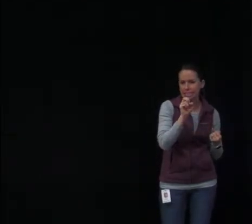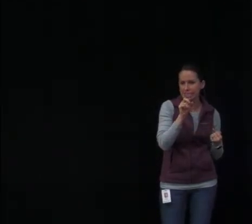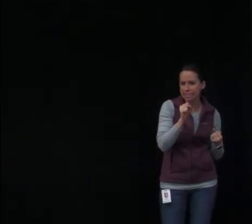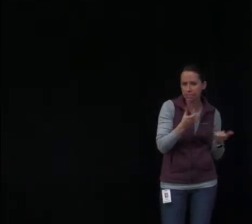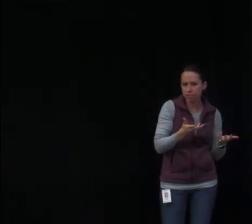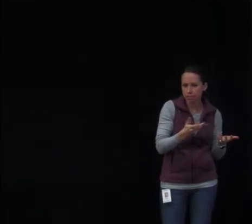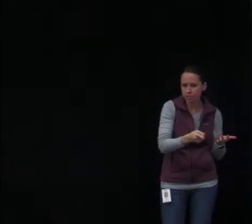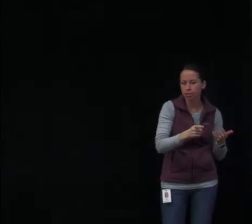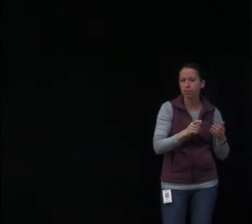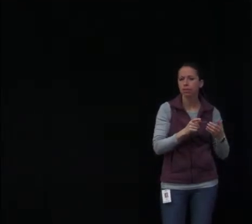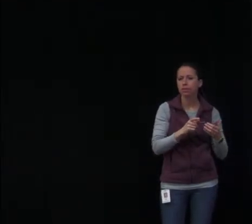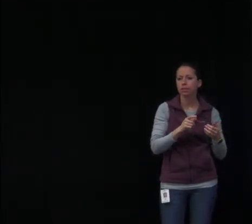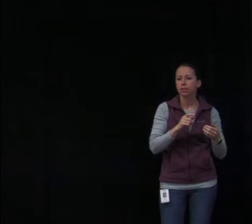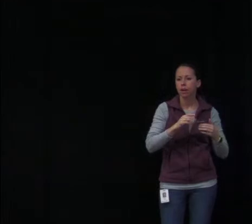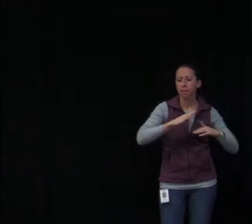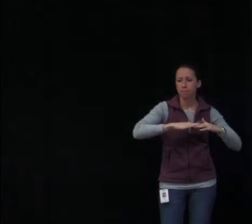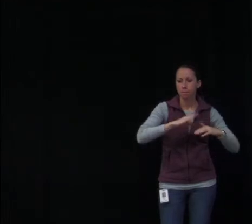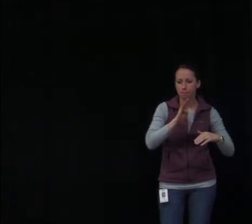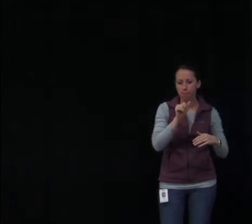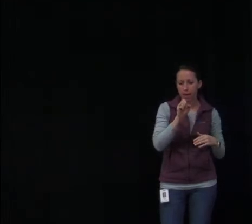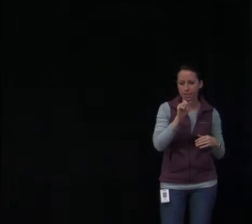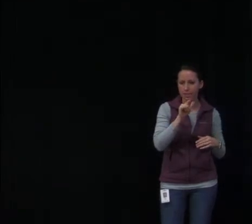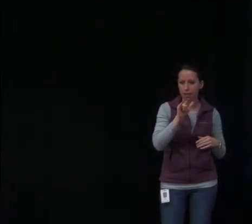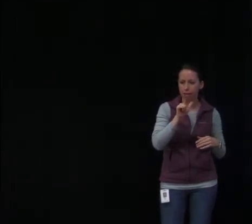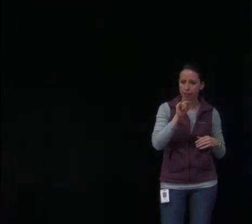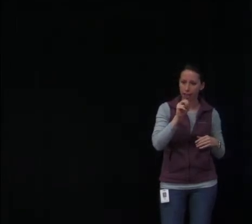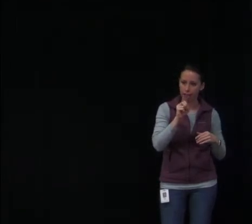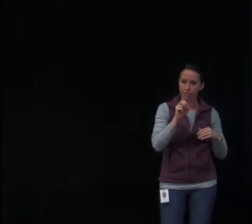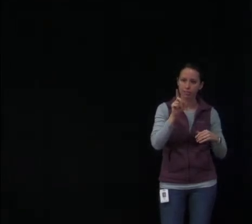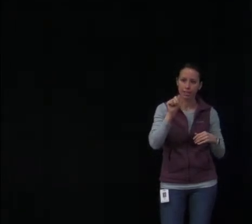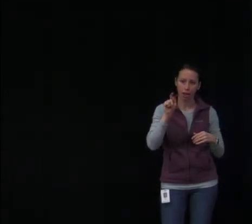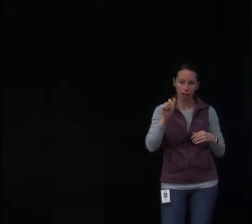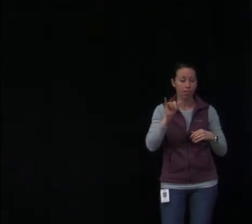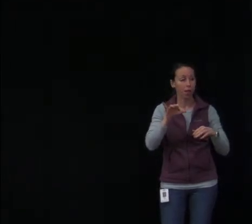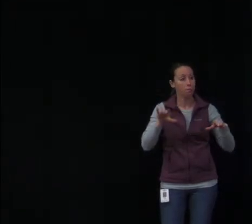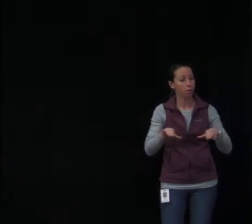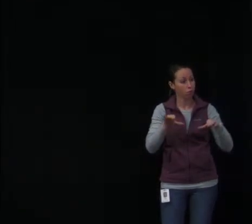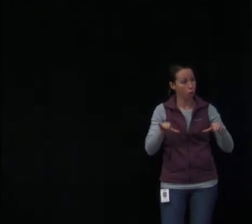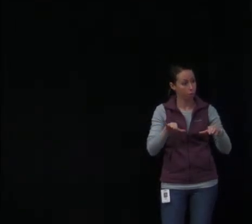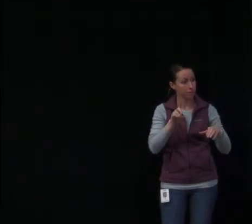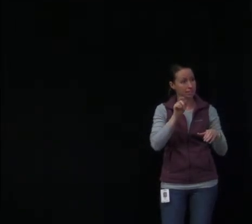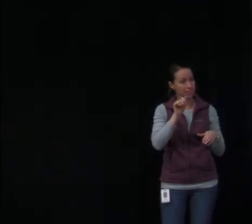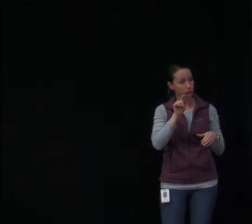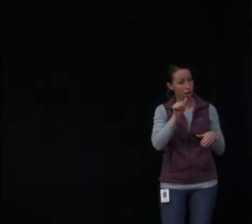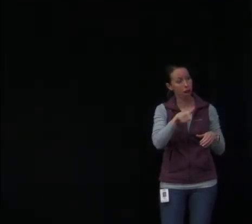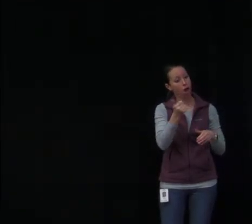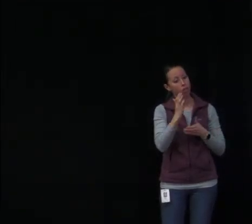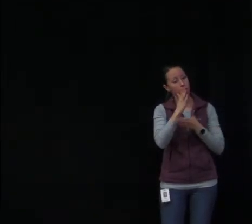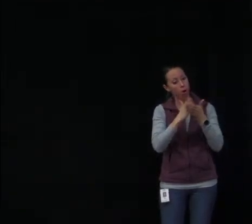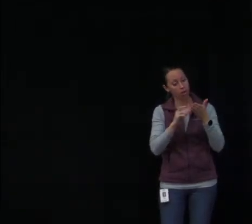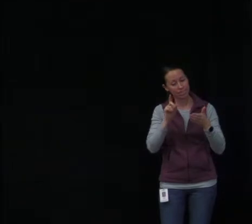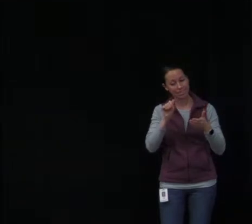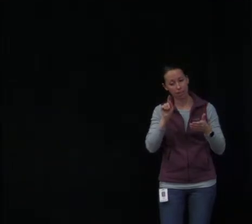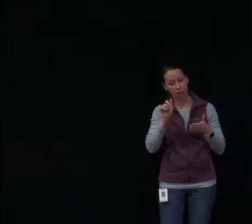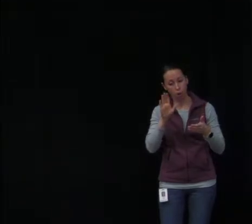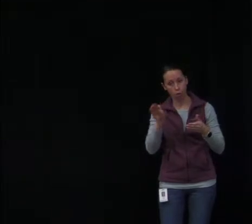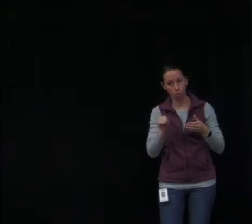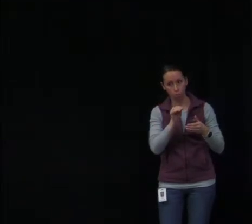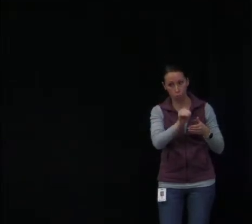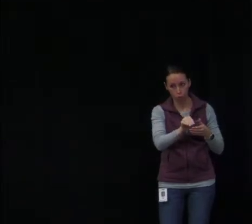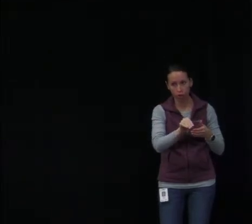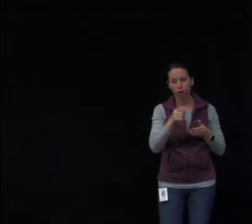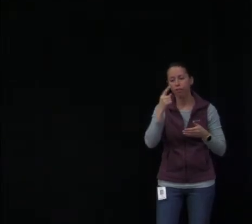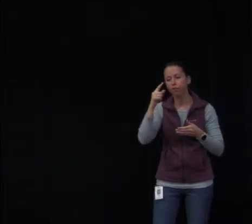baseline data, the performance data, which are other pieces of data that we're going to bring in based on other classroom assignments,